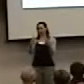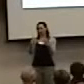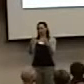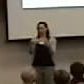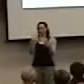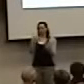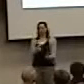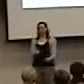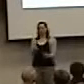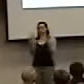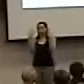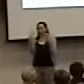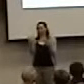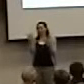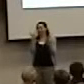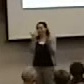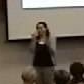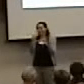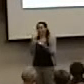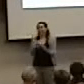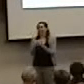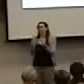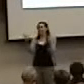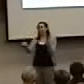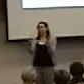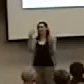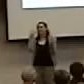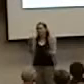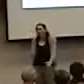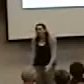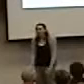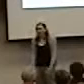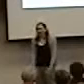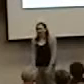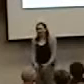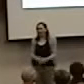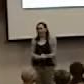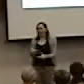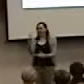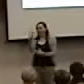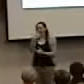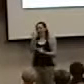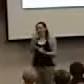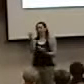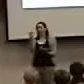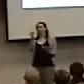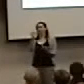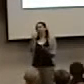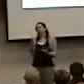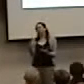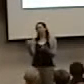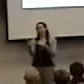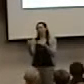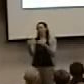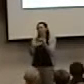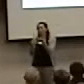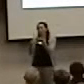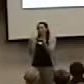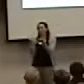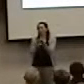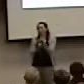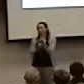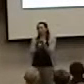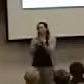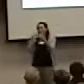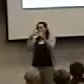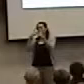know a lot, and all of a sudden you find out. Okay. Sometimes you and I will forget the goal, and we'll pursue some